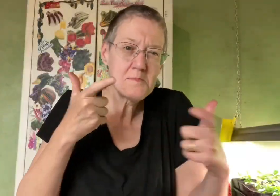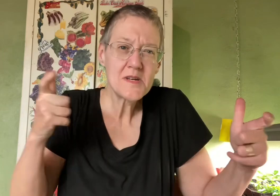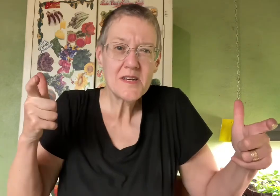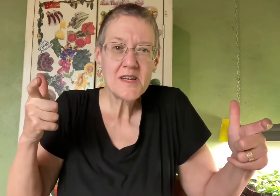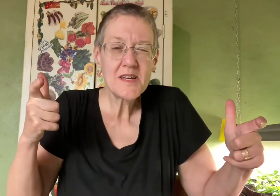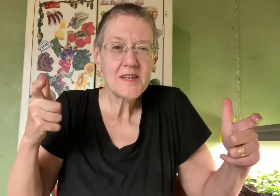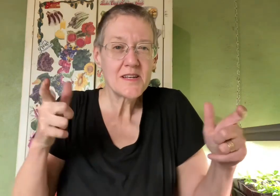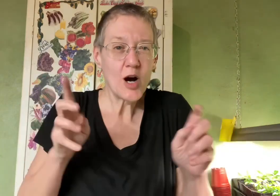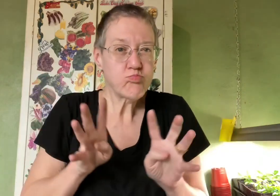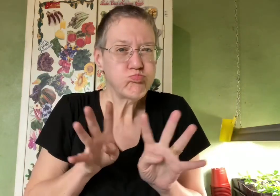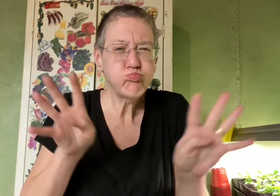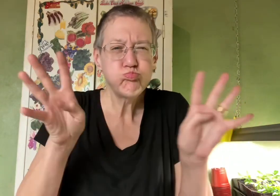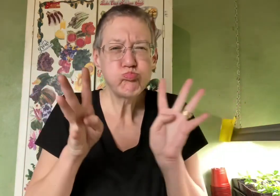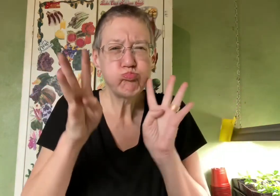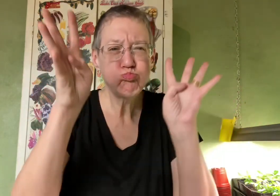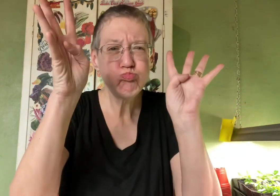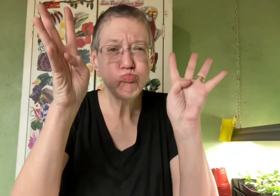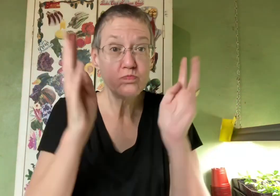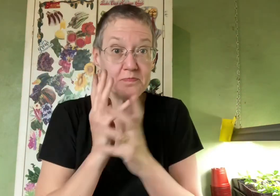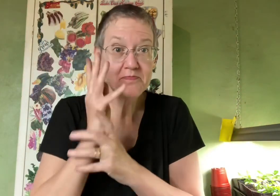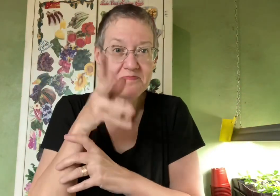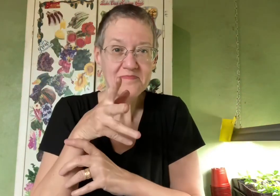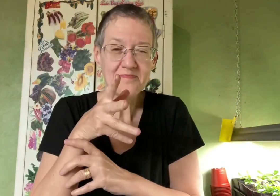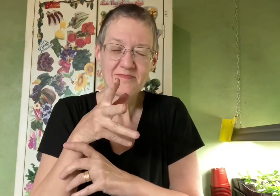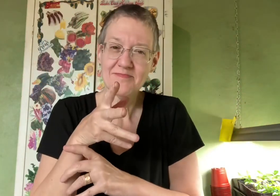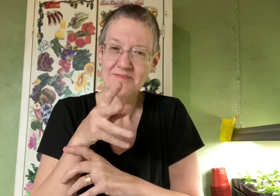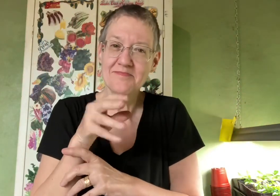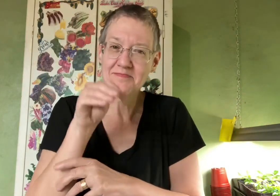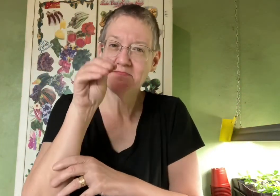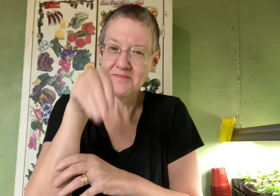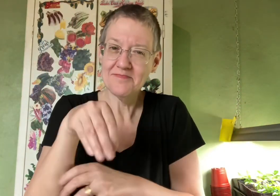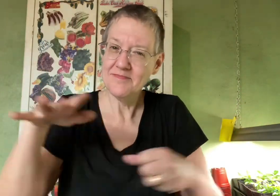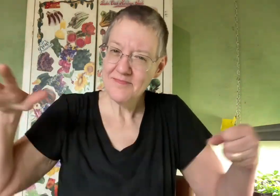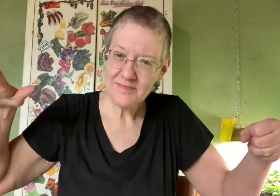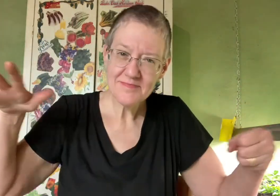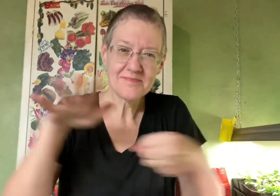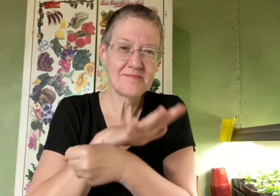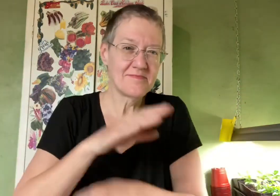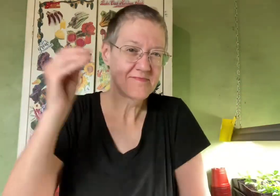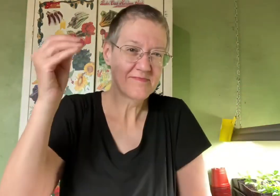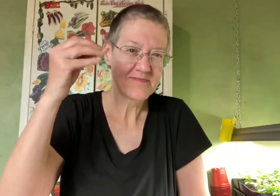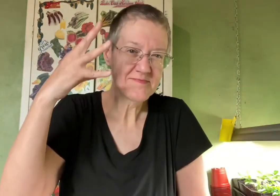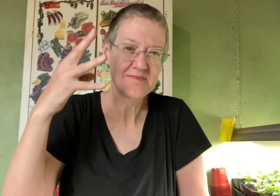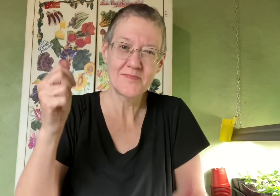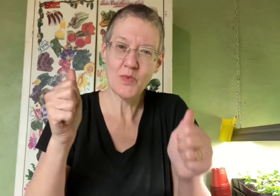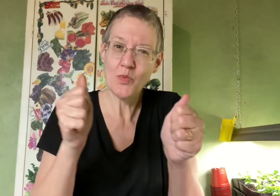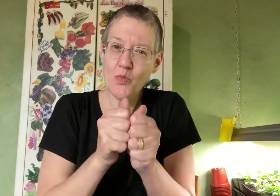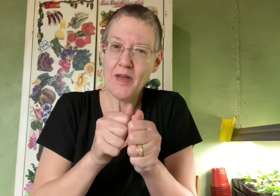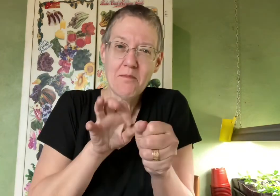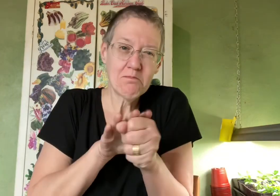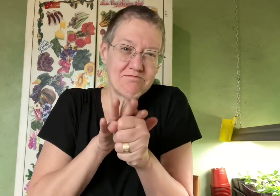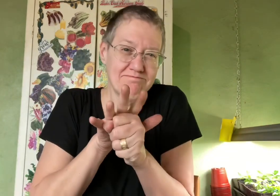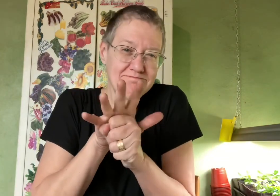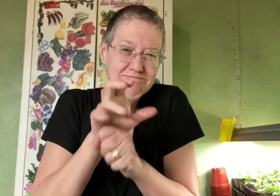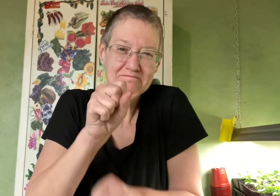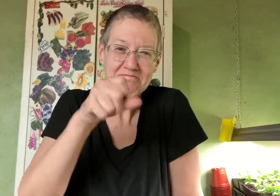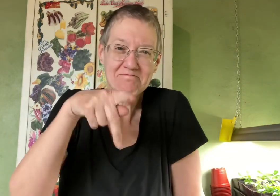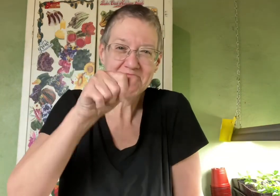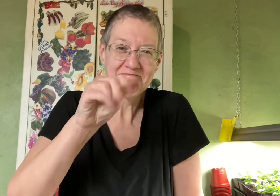Now, if you want big with lots of branches and tall plants, put them in your sunniest